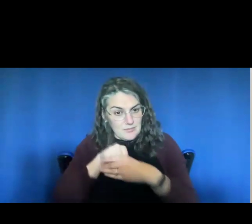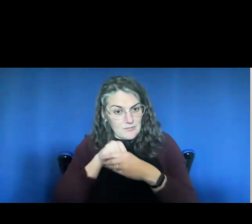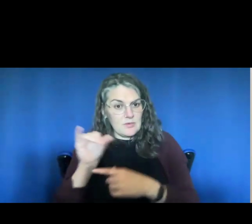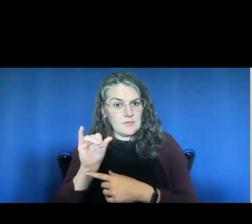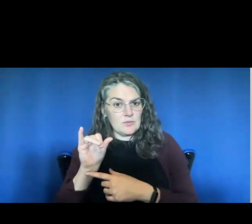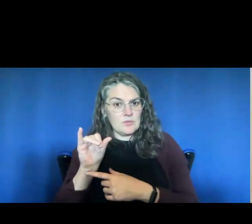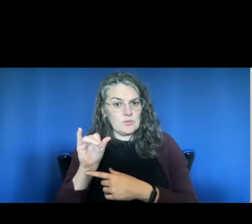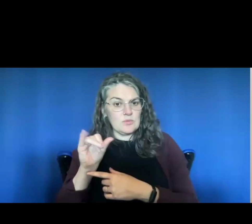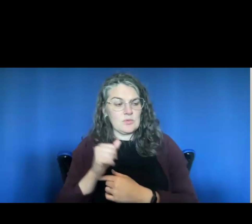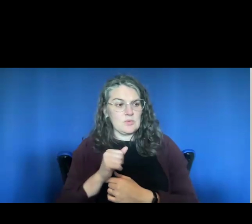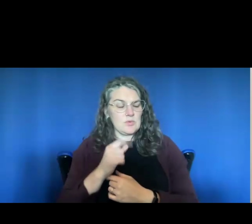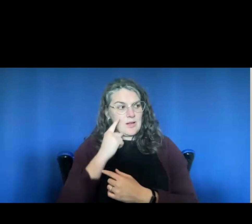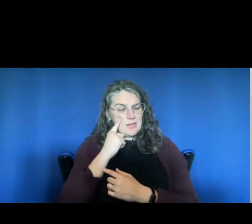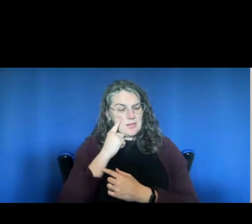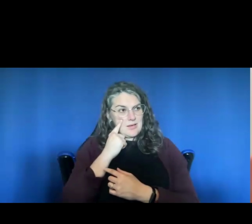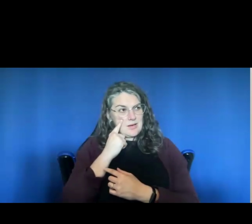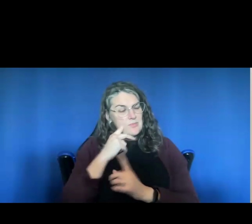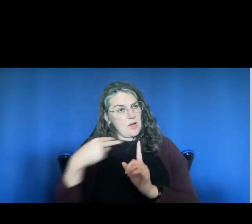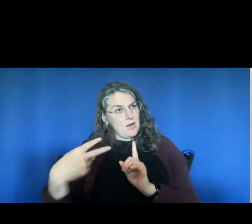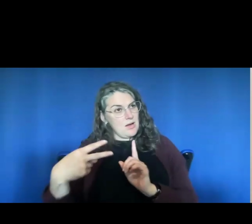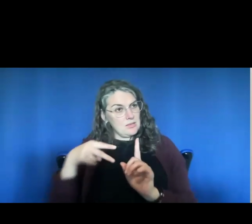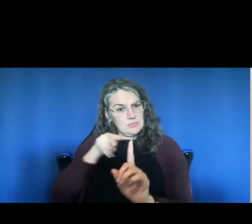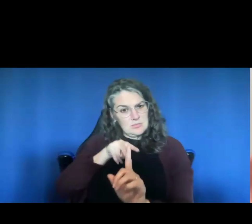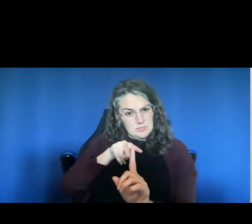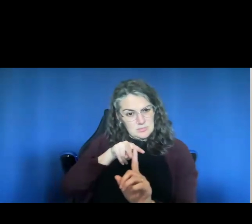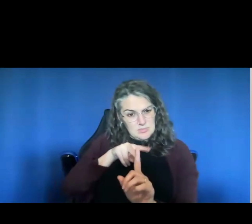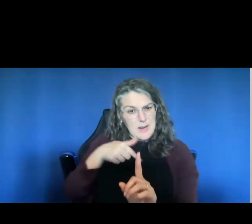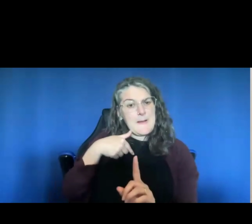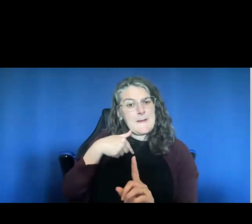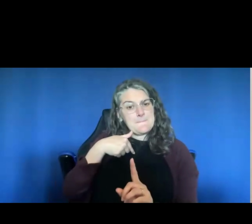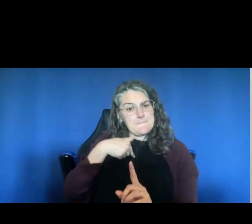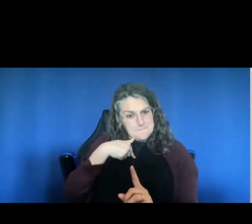my story and say, "Me too"?